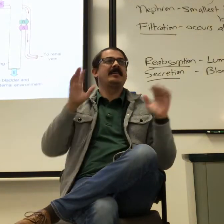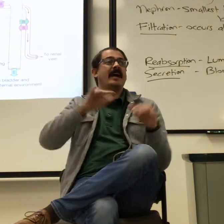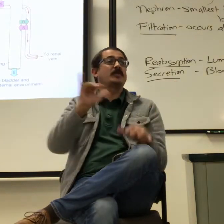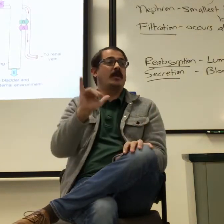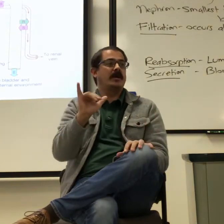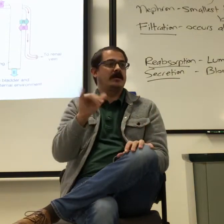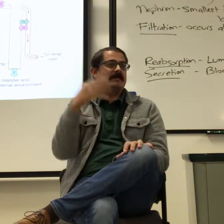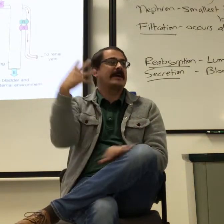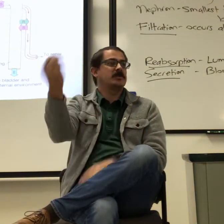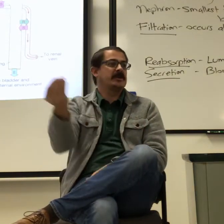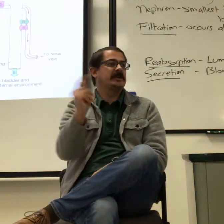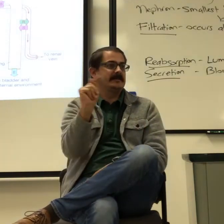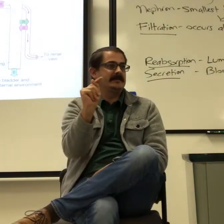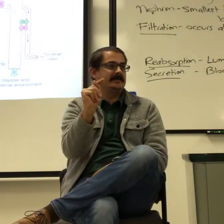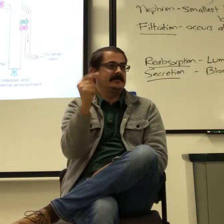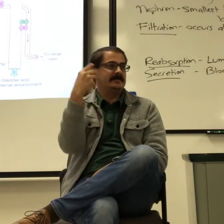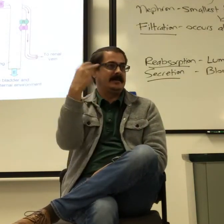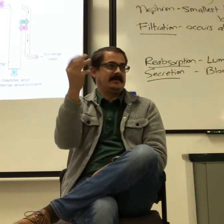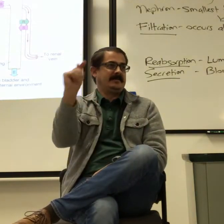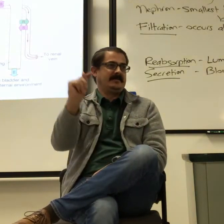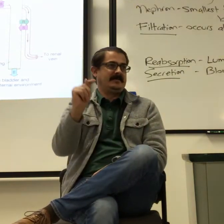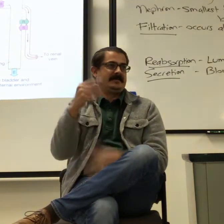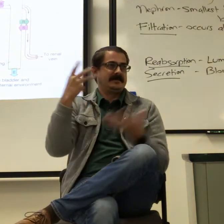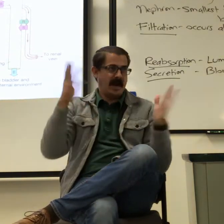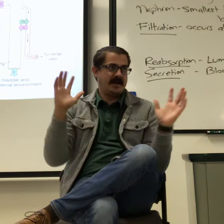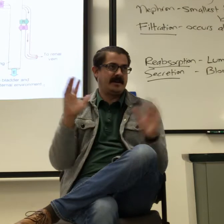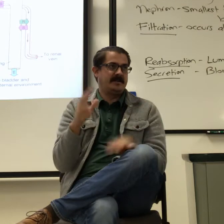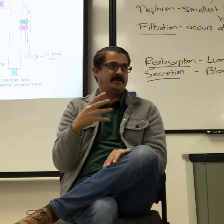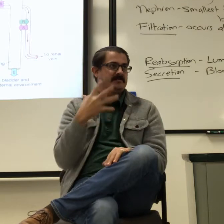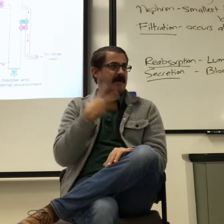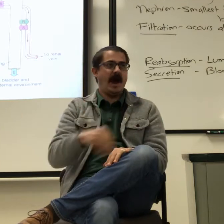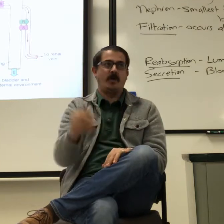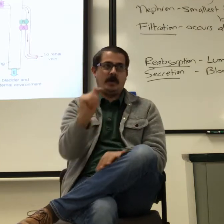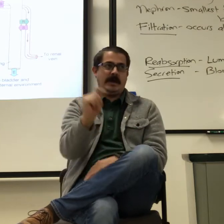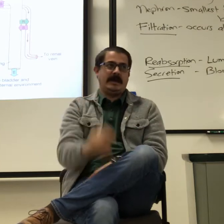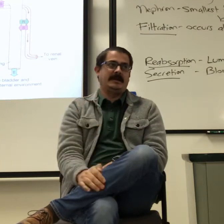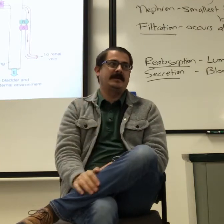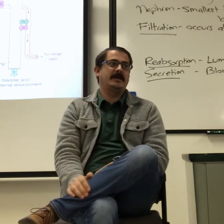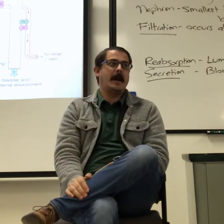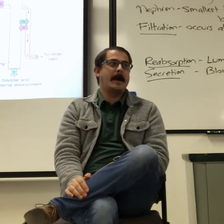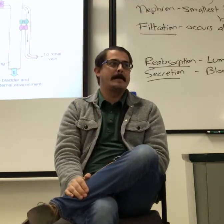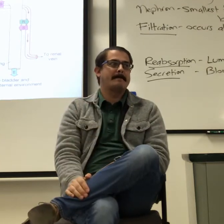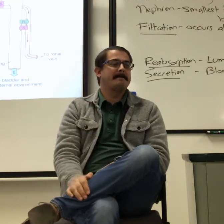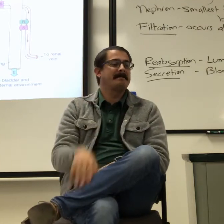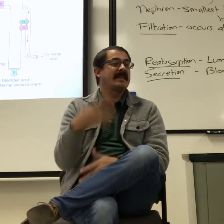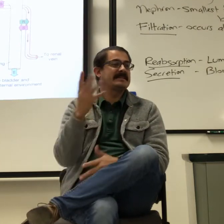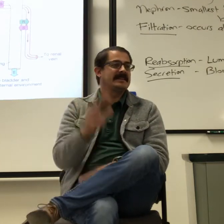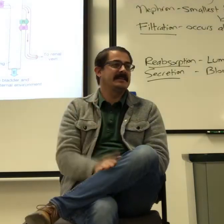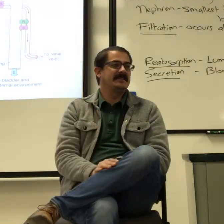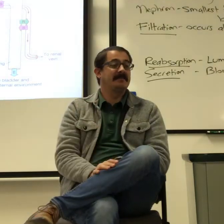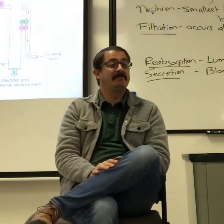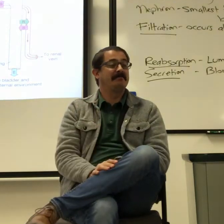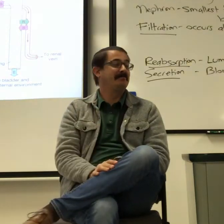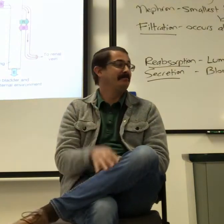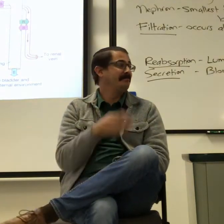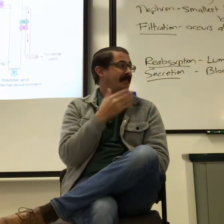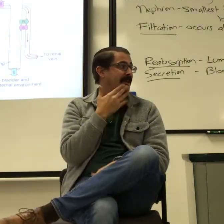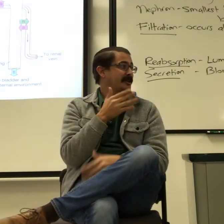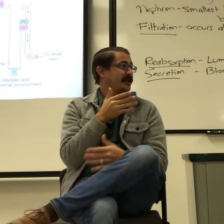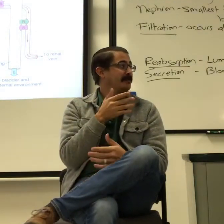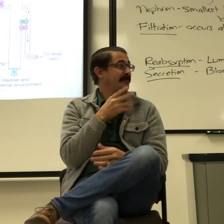symbolize? Excretion. You're done. Okay? You just urinate it out of your body, and that's it. Now, so those are